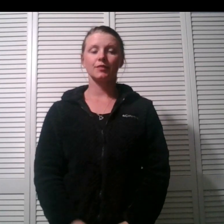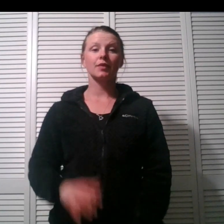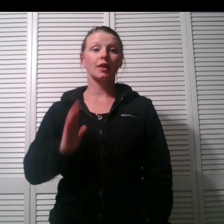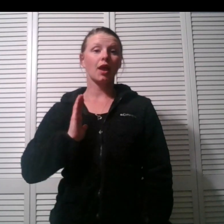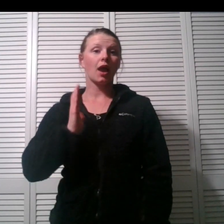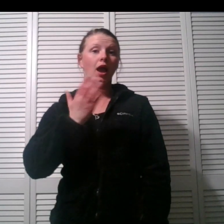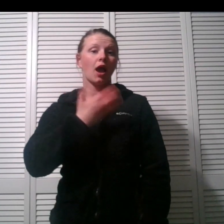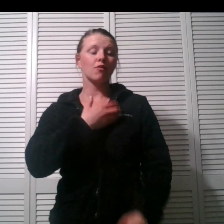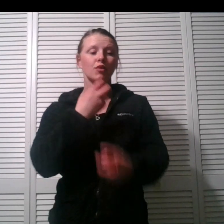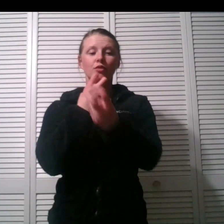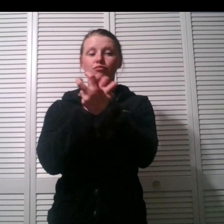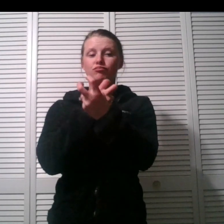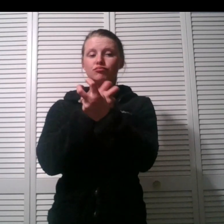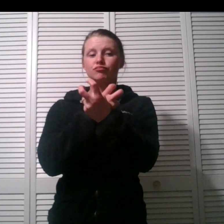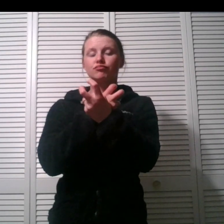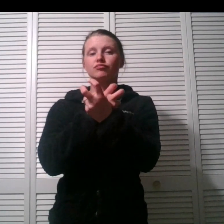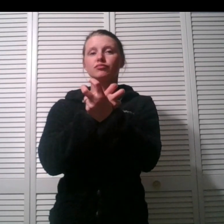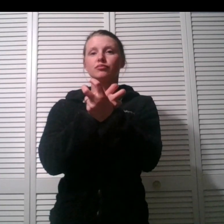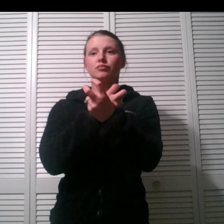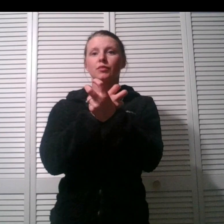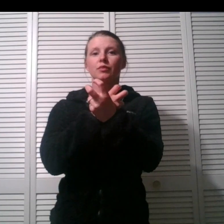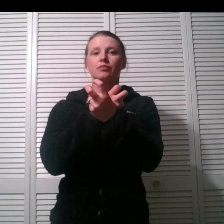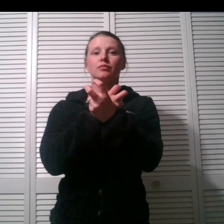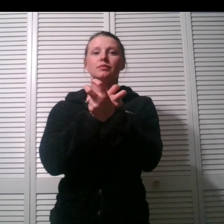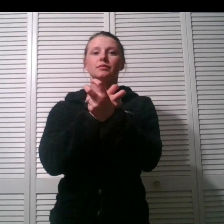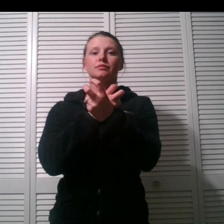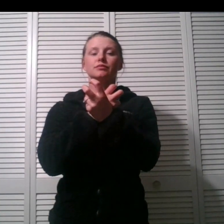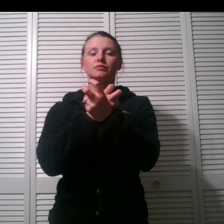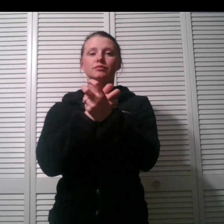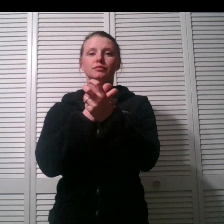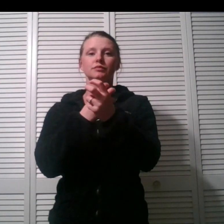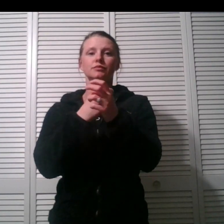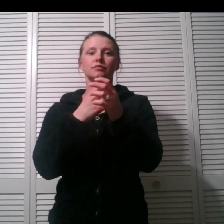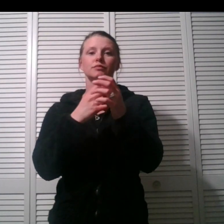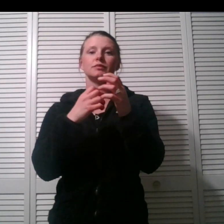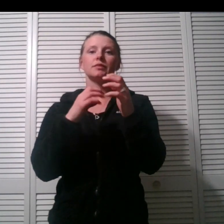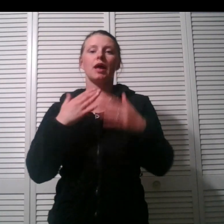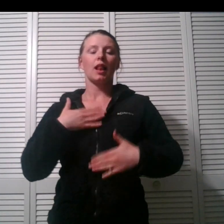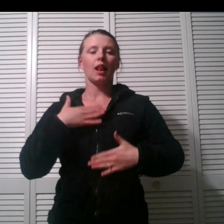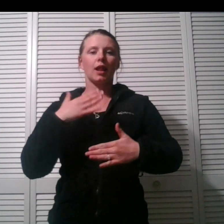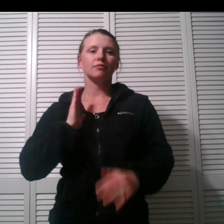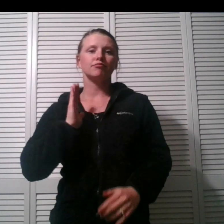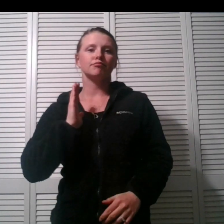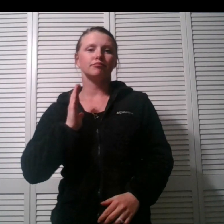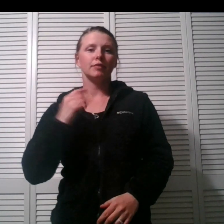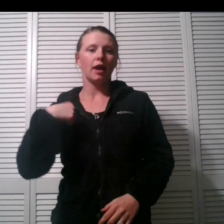framework that supports, protects, and allows us to be mobile.